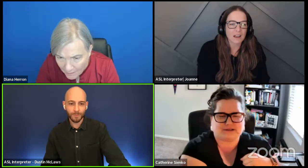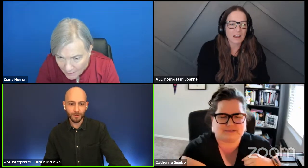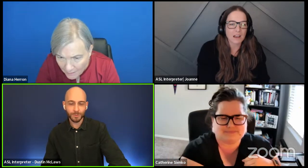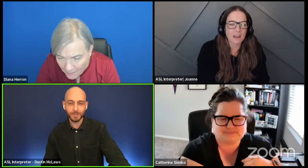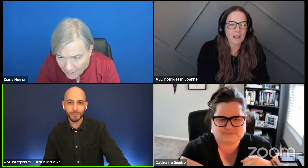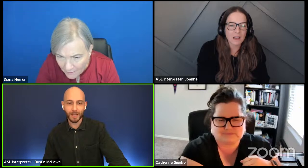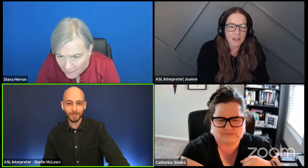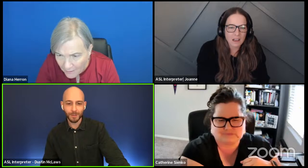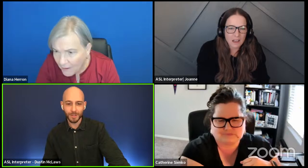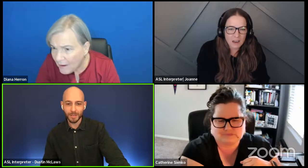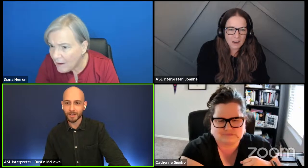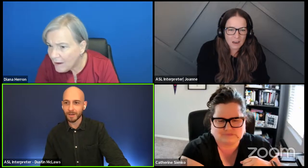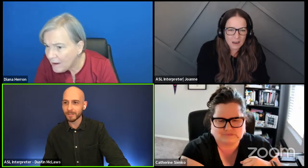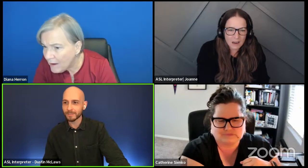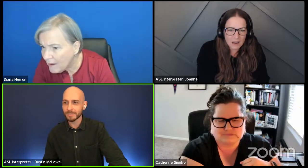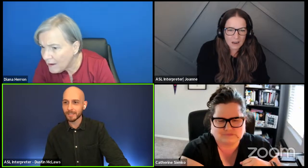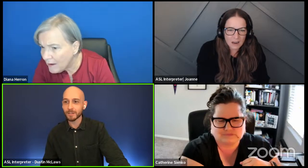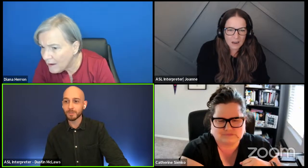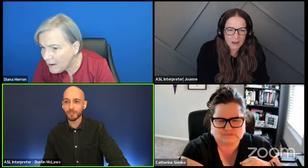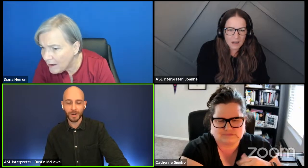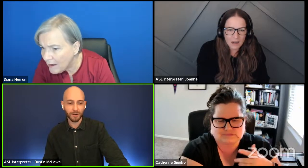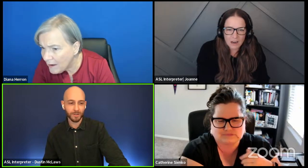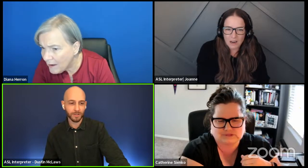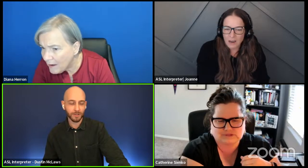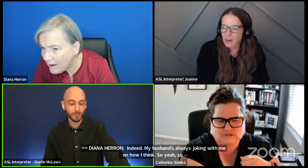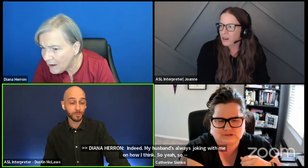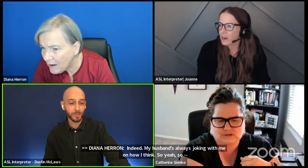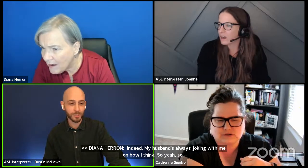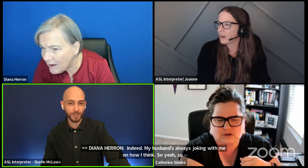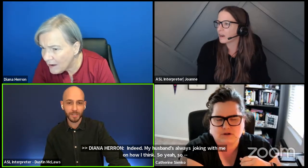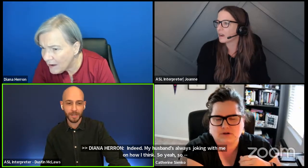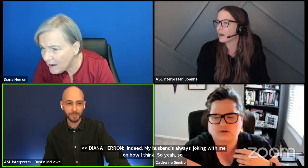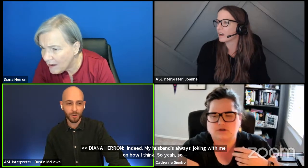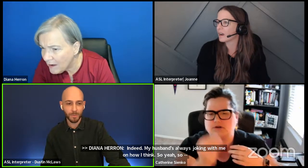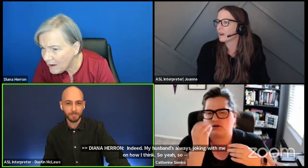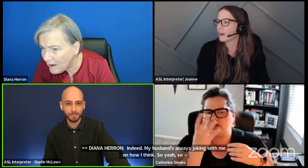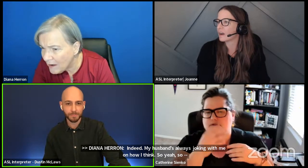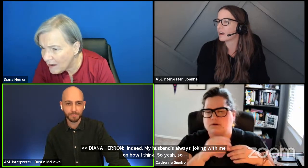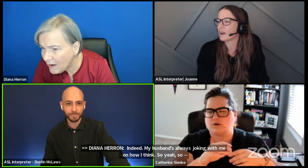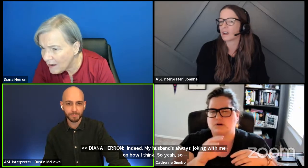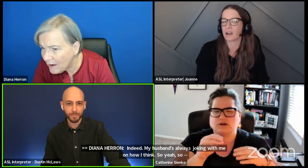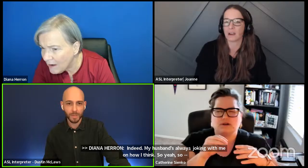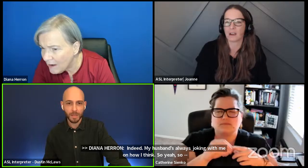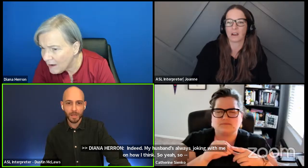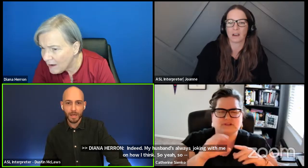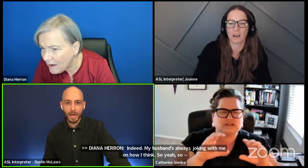Yeah, well, I'll give you some time to think. I see that Commissioner Herron, or excuse me, Commissioner Kidd has a comment.